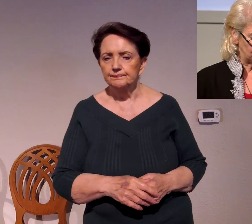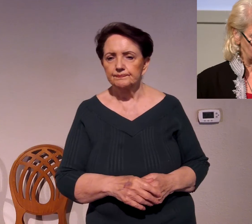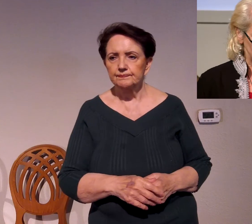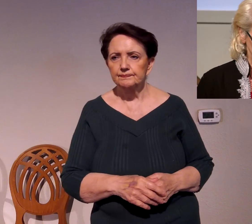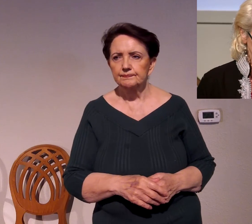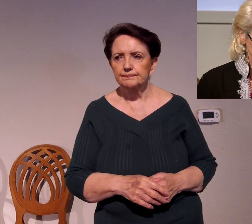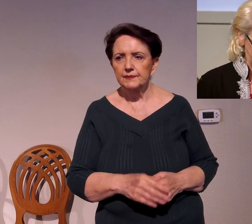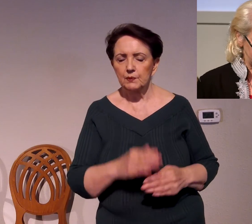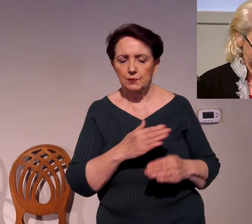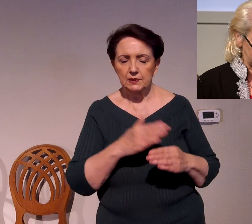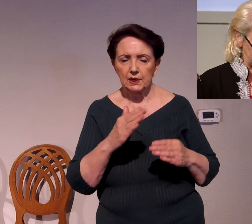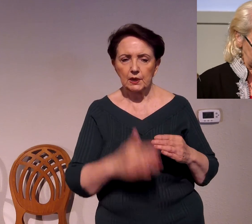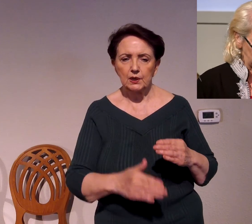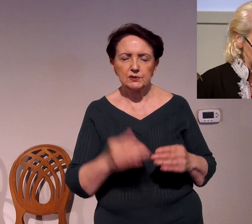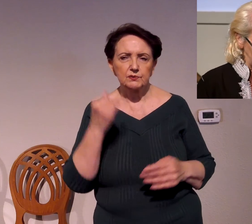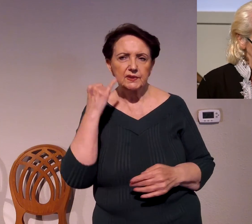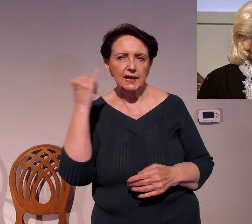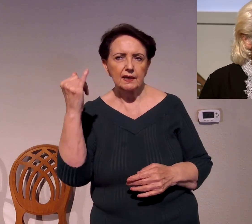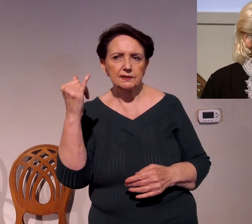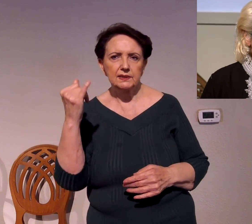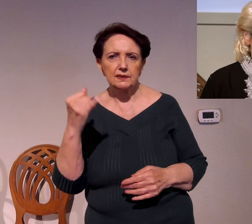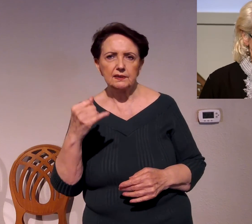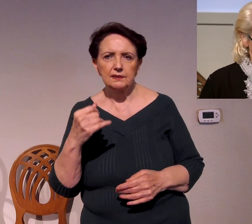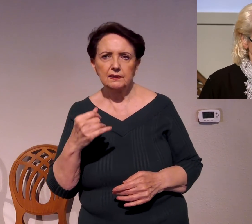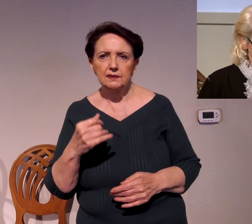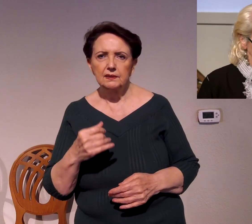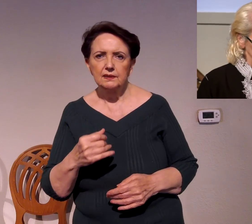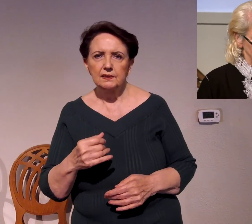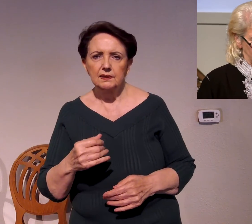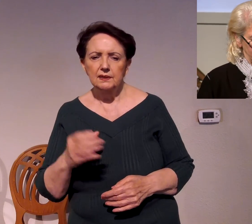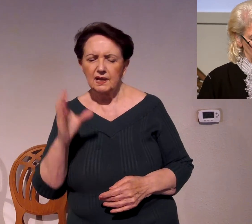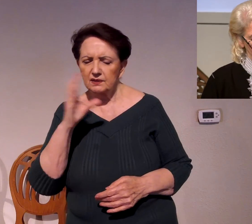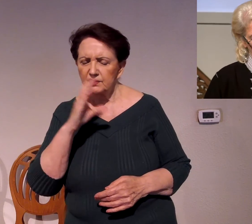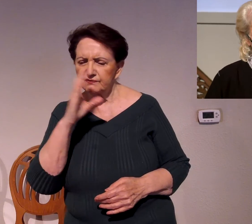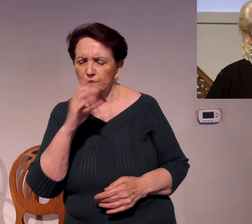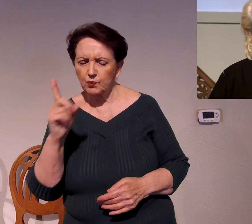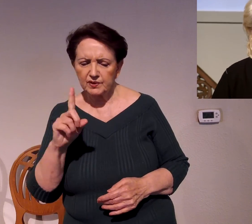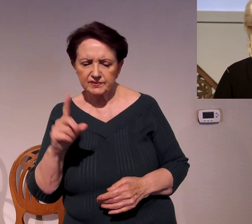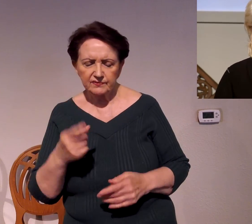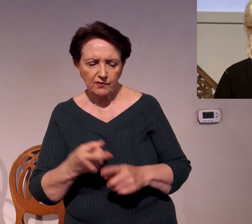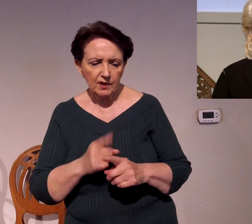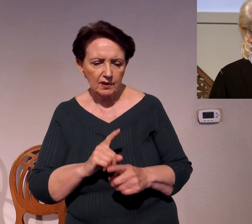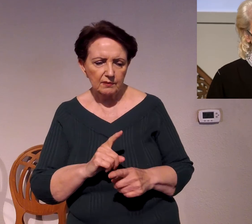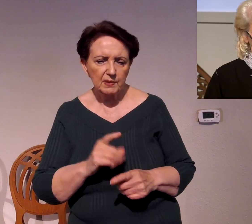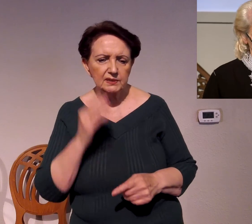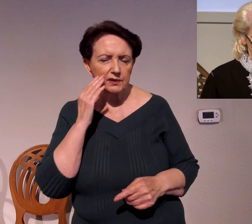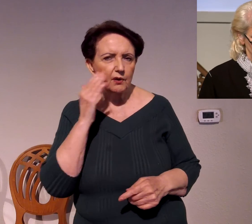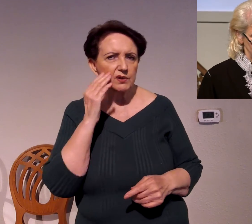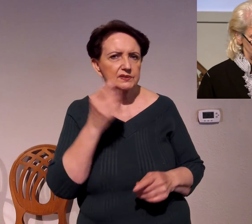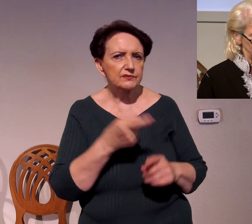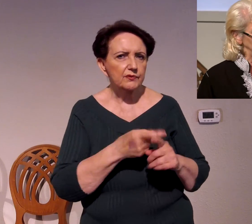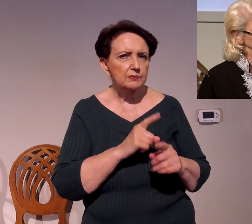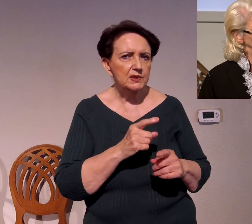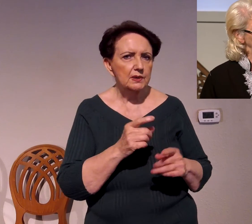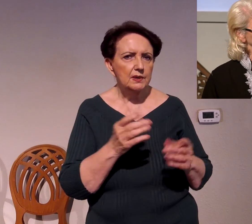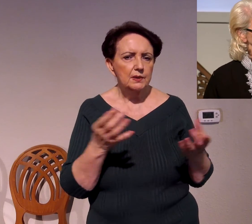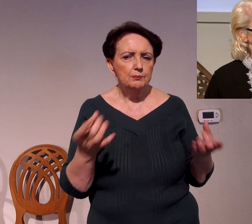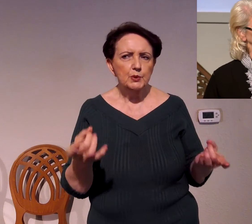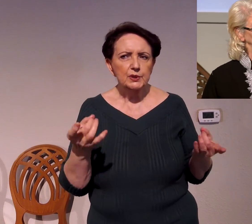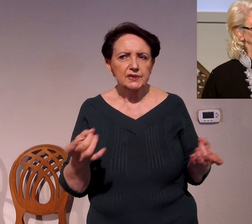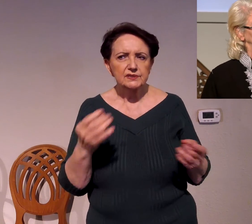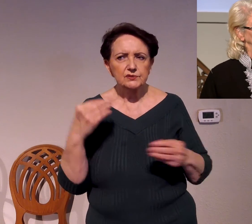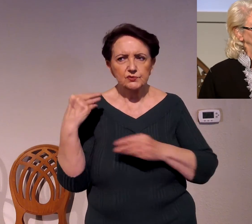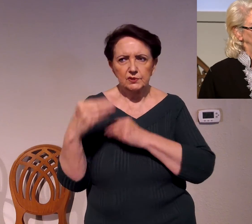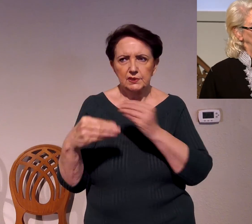So I want to close with this idea that I wish I really looked for where this comes from. I know it comes out of the Buddhist tradition. I don't